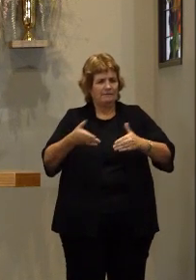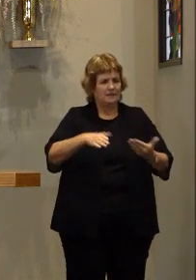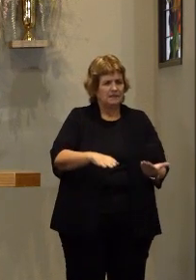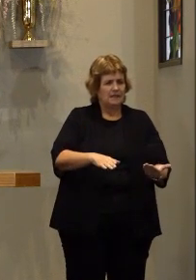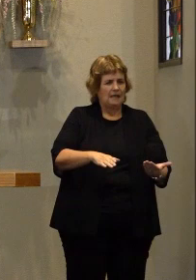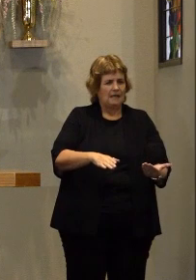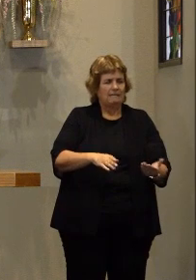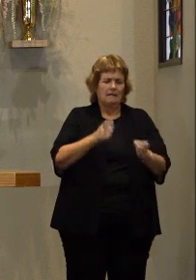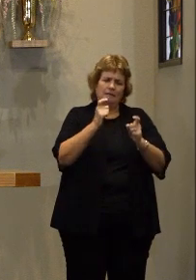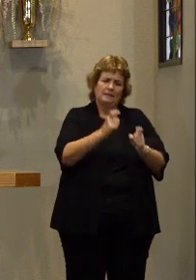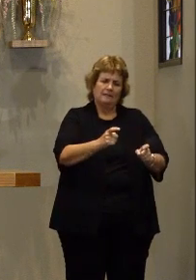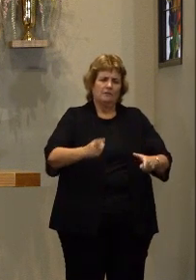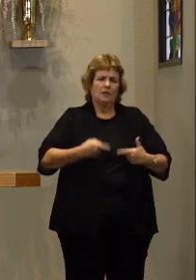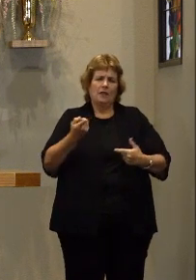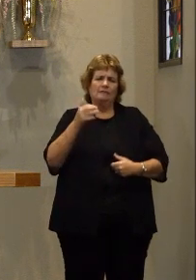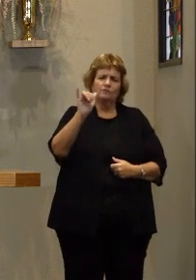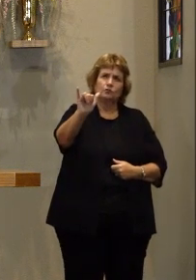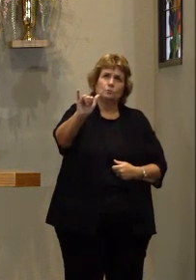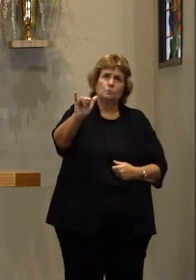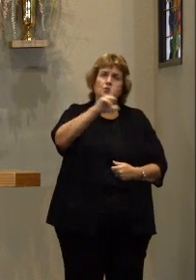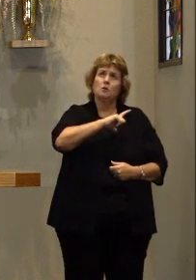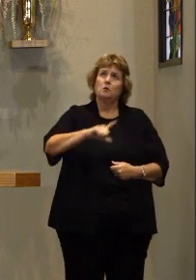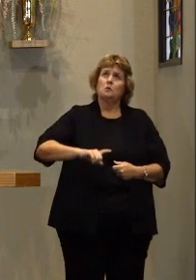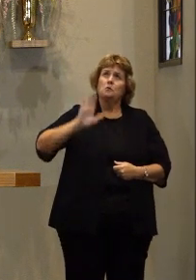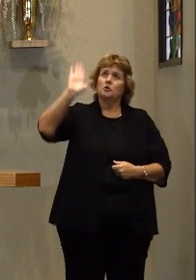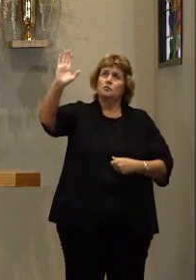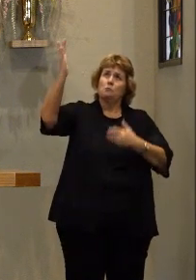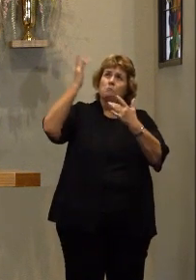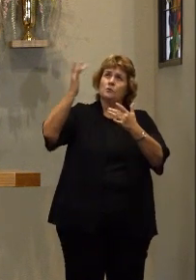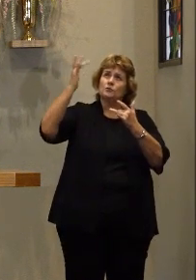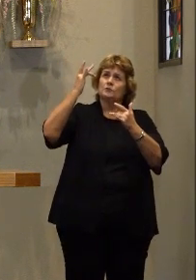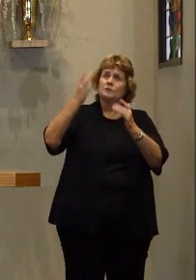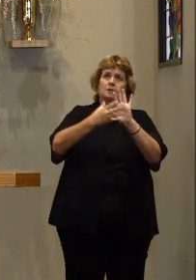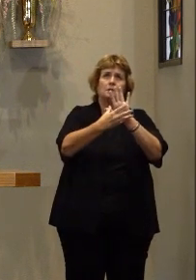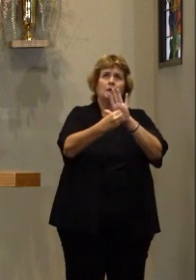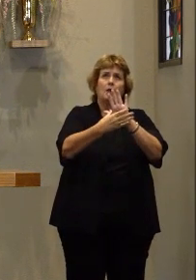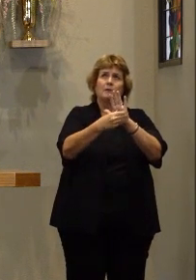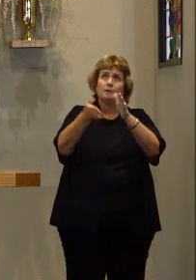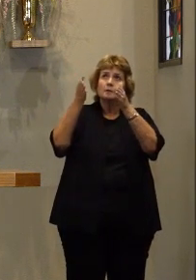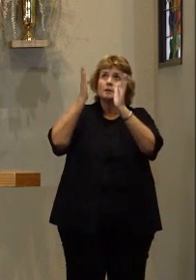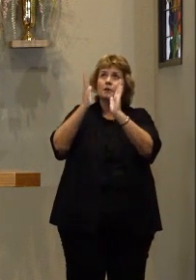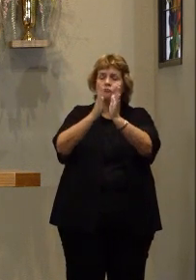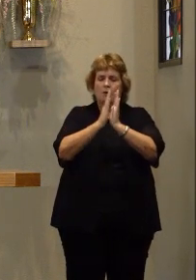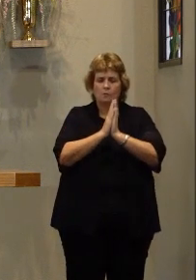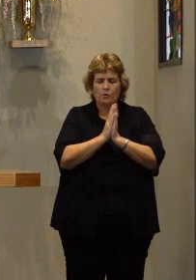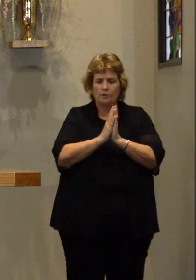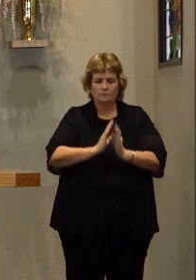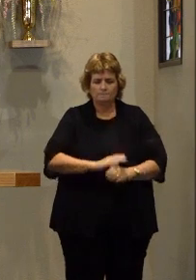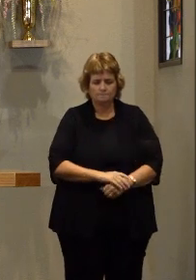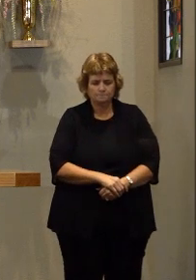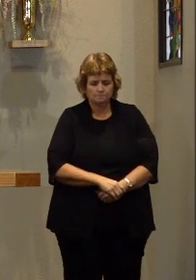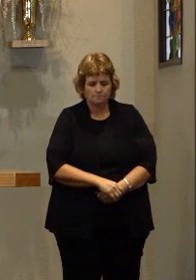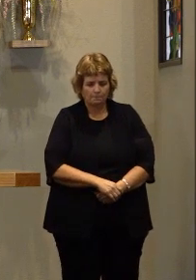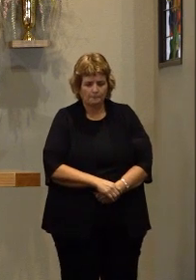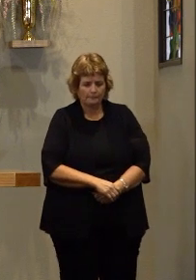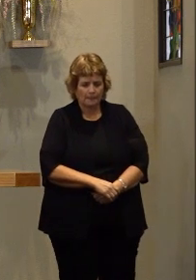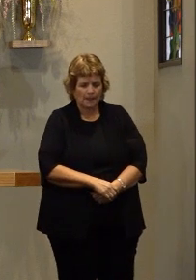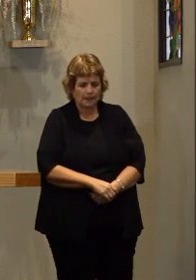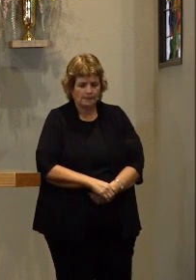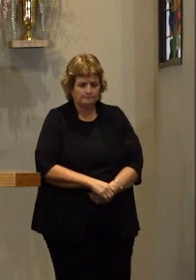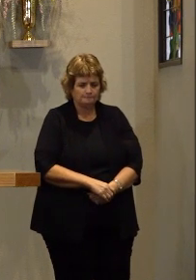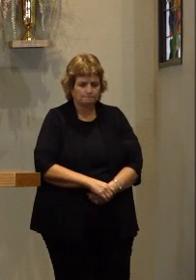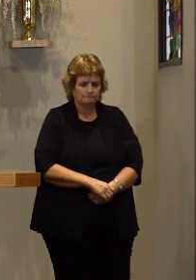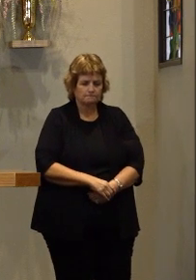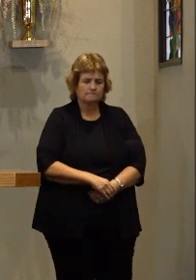to everlasting life. Lord, in your mercy, hear our prayer. O